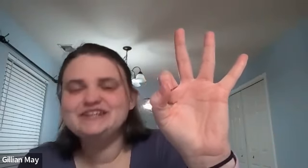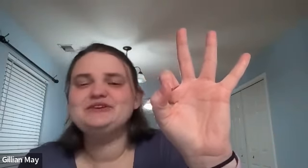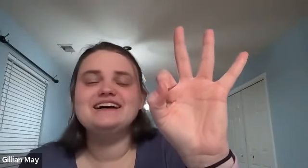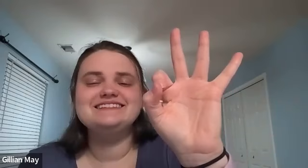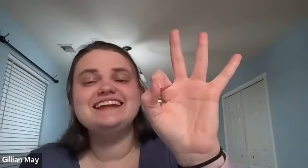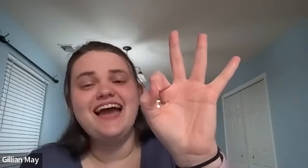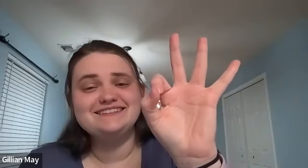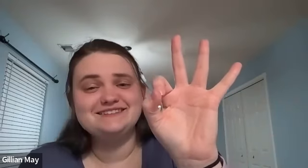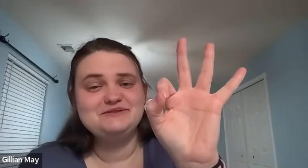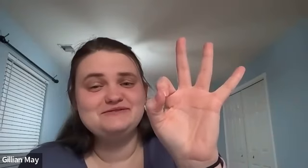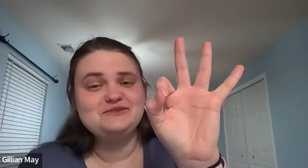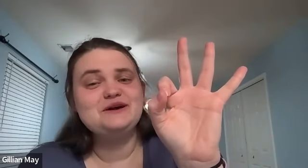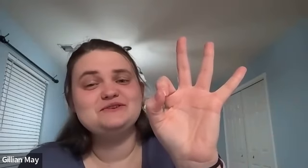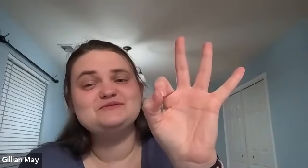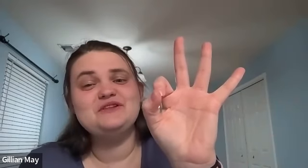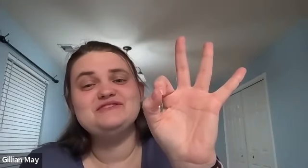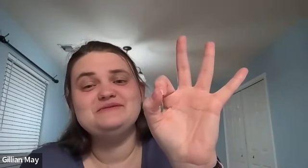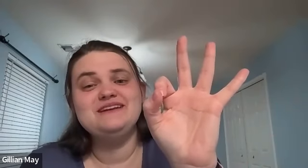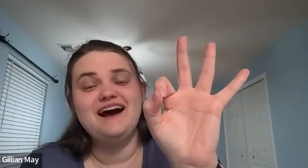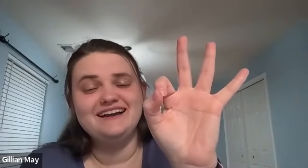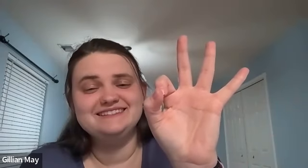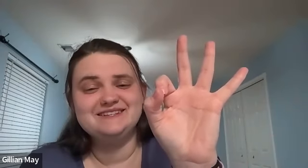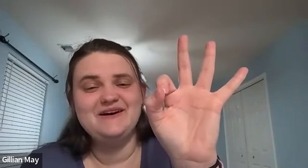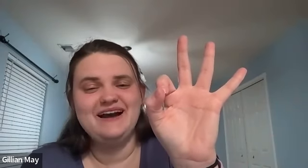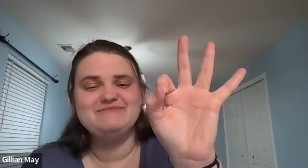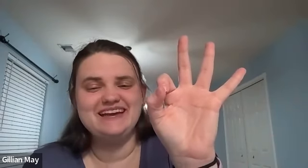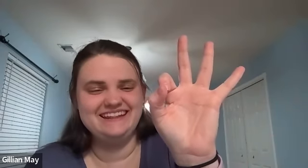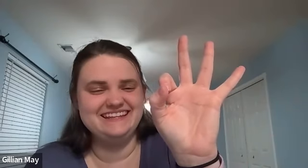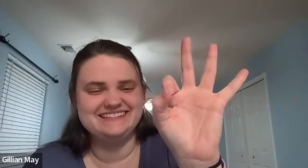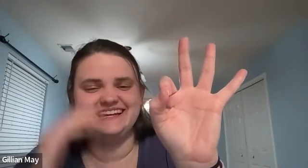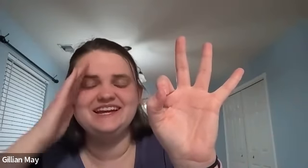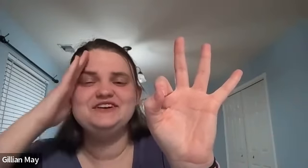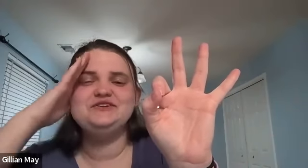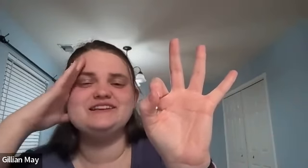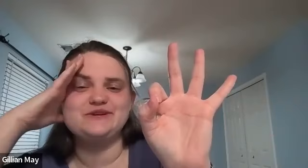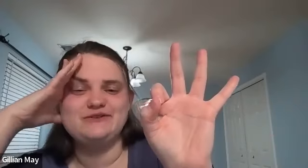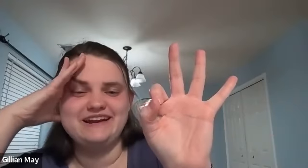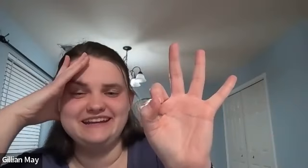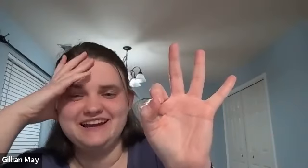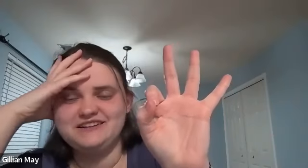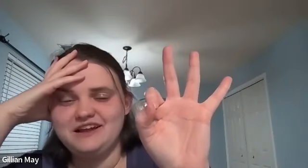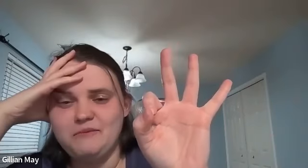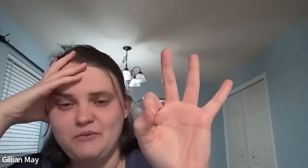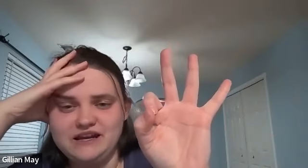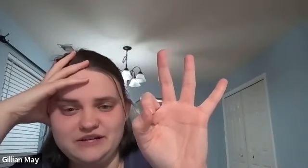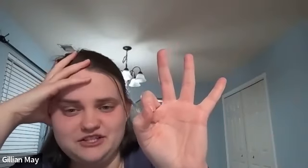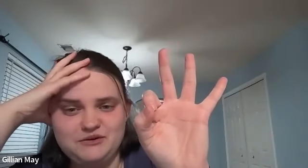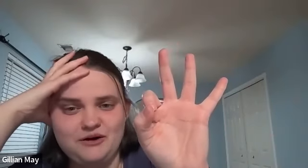You guys didn't ask to review numbers 1 through 9, so I bet this is like you guys are regretting it now. You're like, oh man, why didn't we just do all